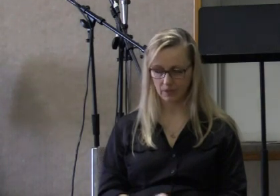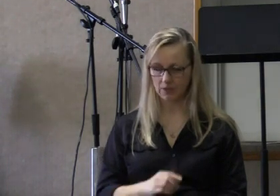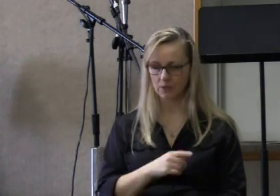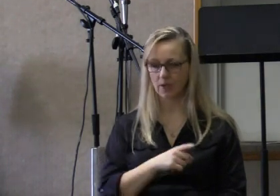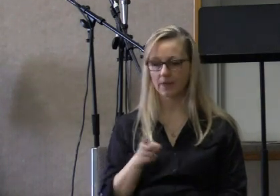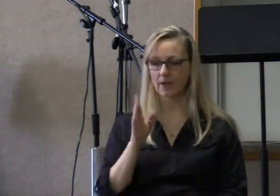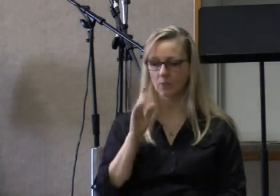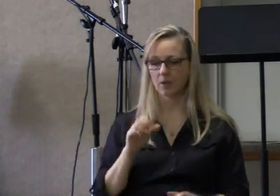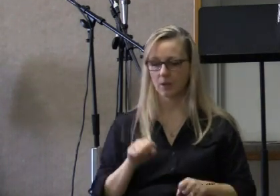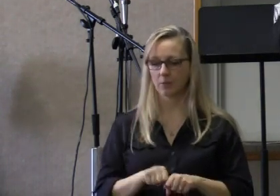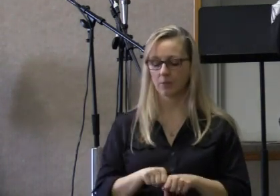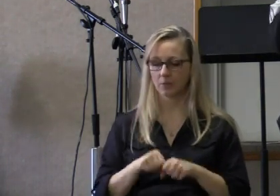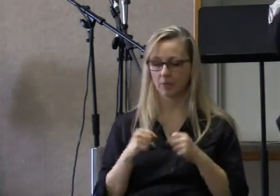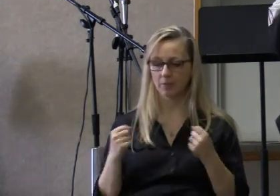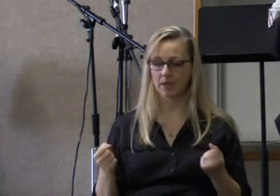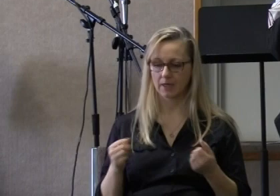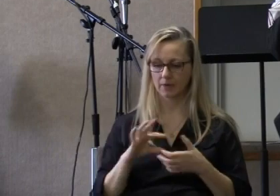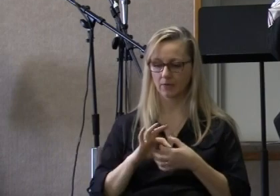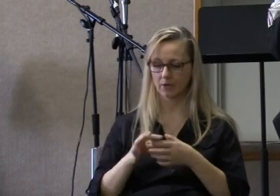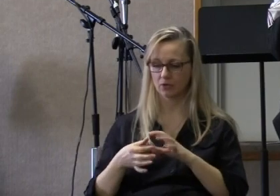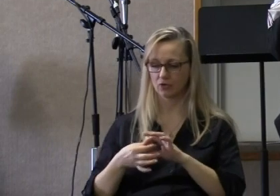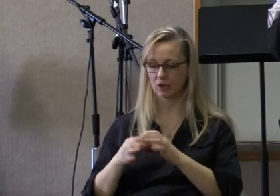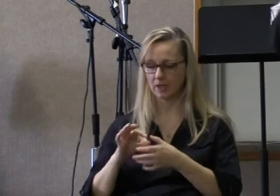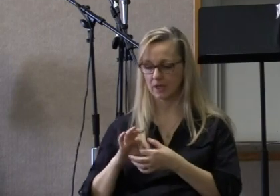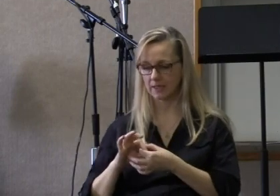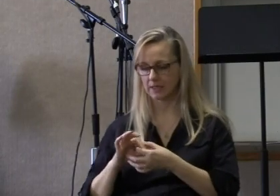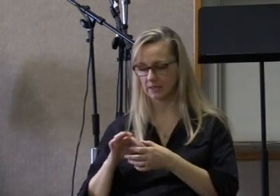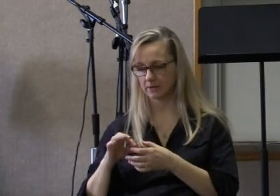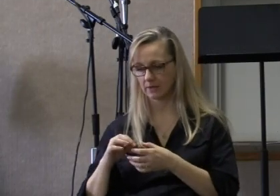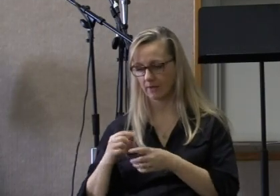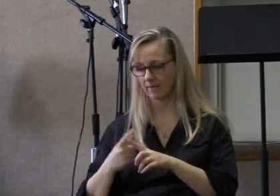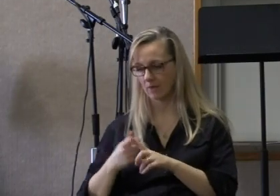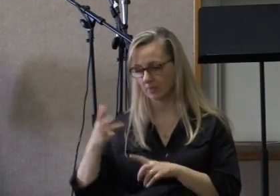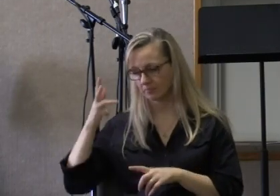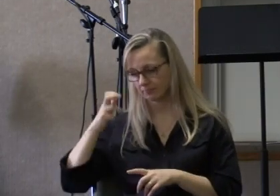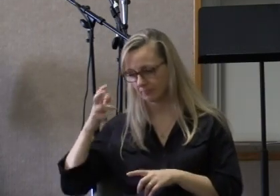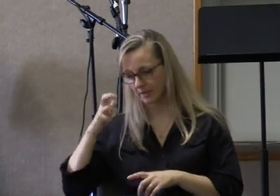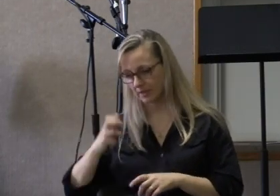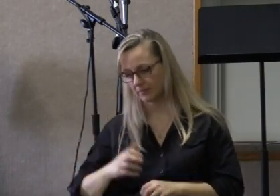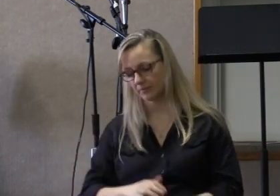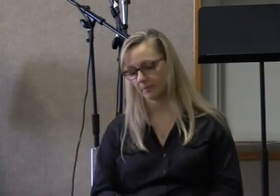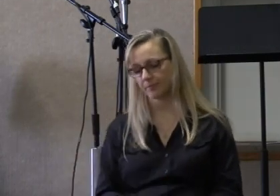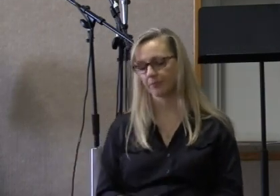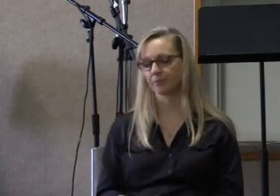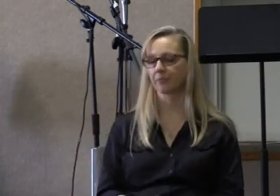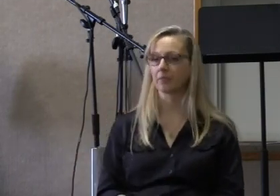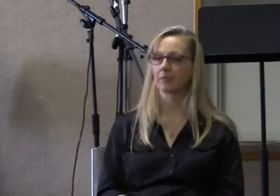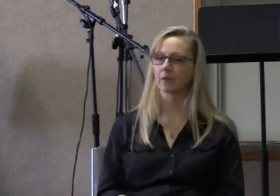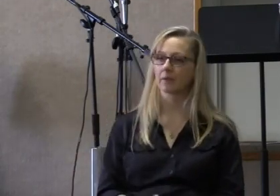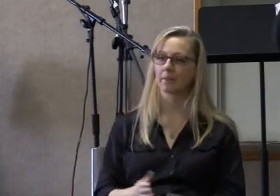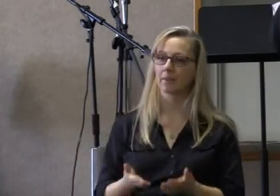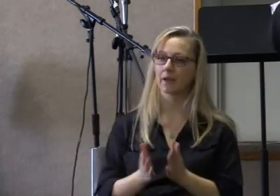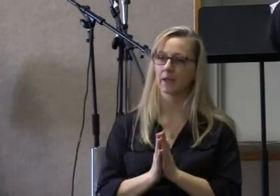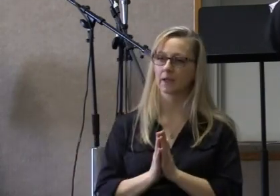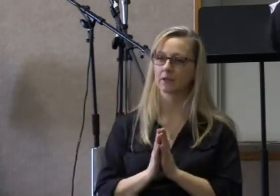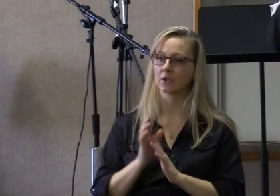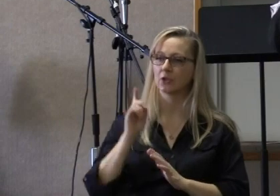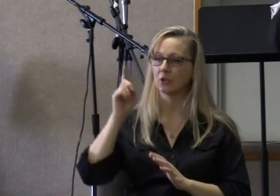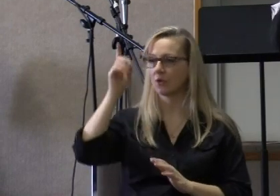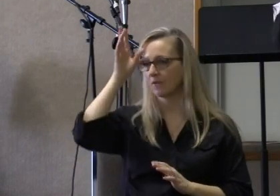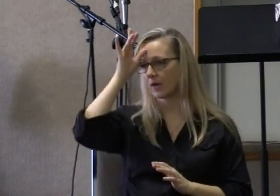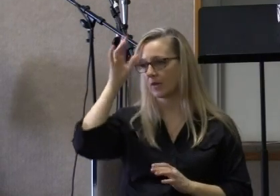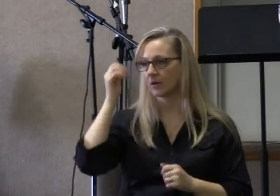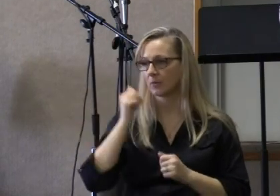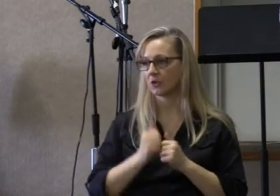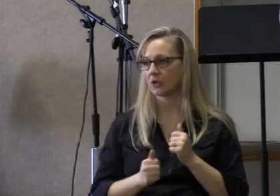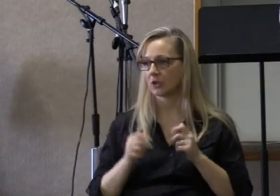the chains that come from wanting things that you don't want us to want. So I just ask you, Abba Father, with